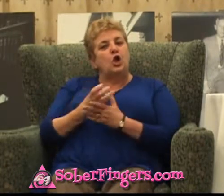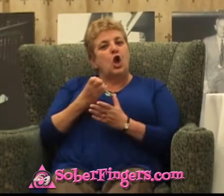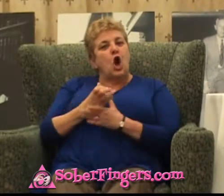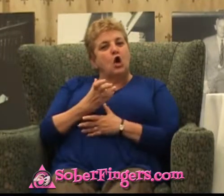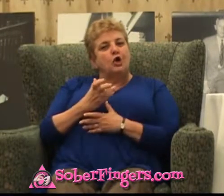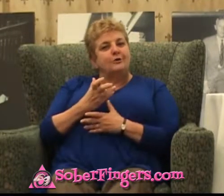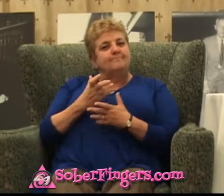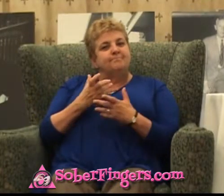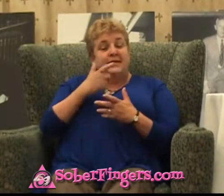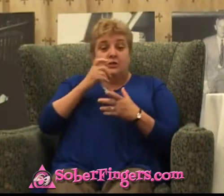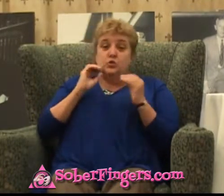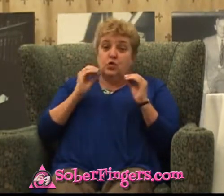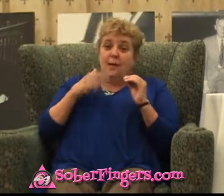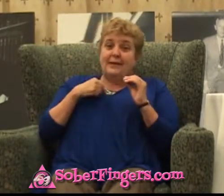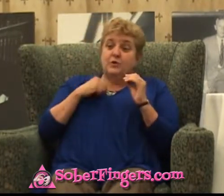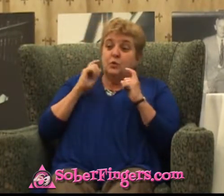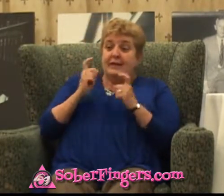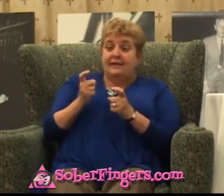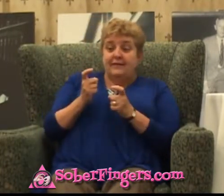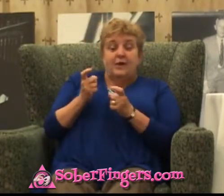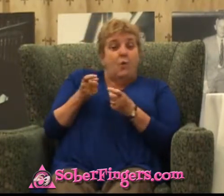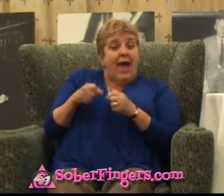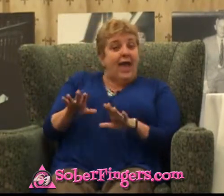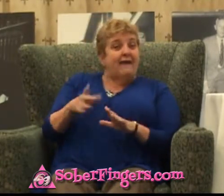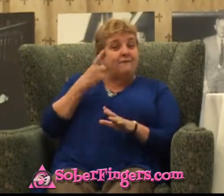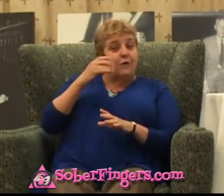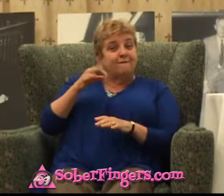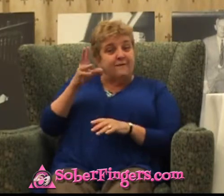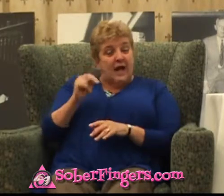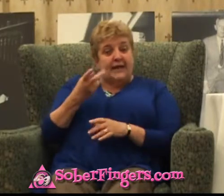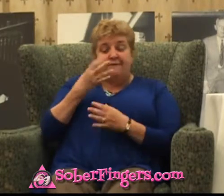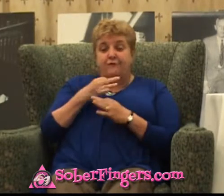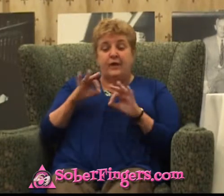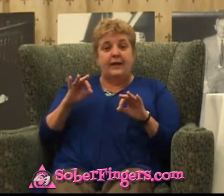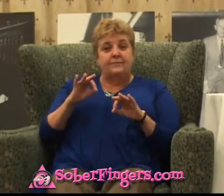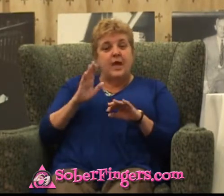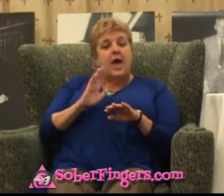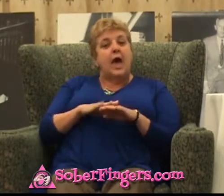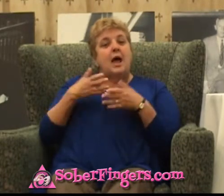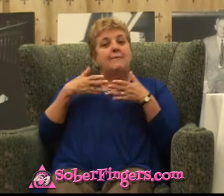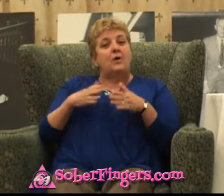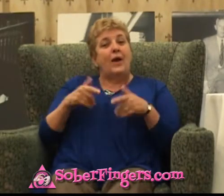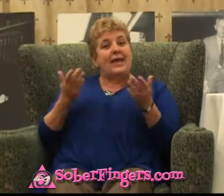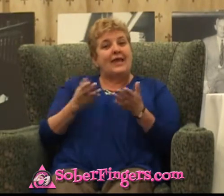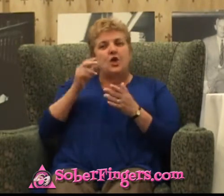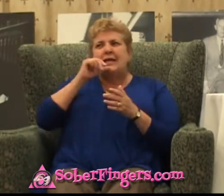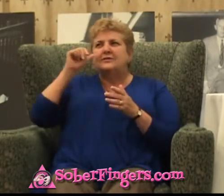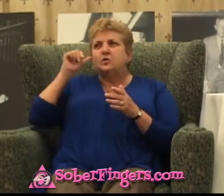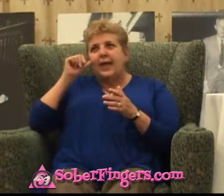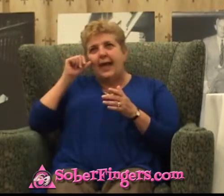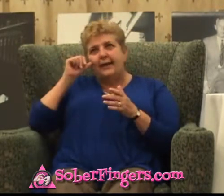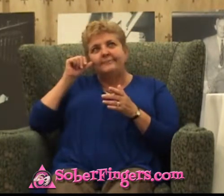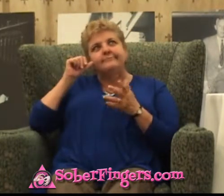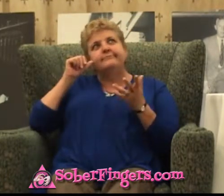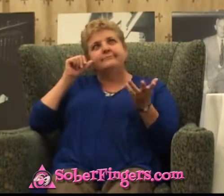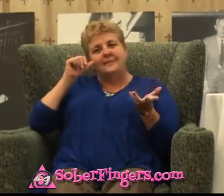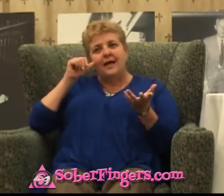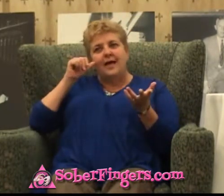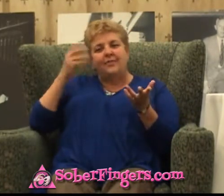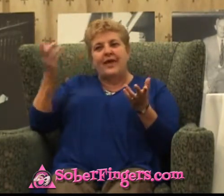give it away for fun and for free. I got a call on my way here yesterday, I guess it was. They offered me a position